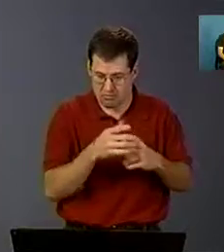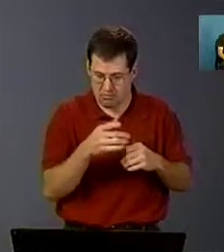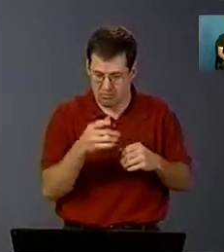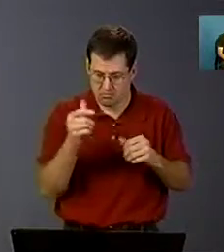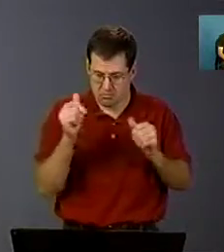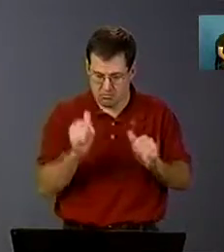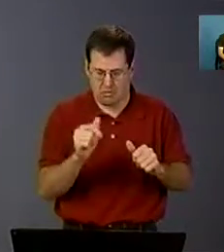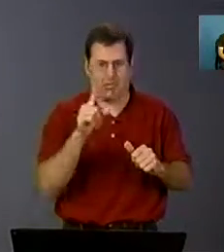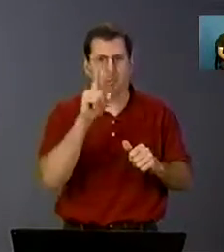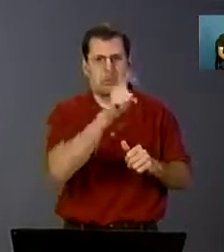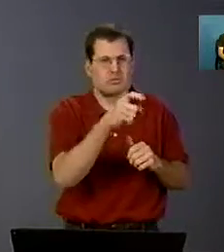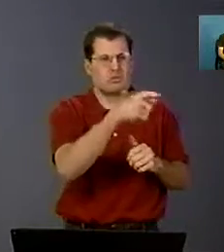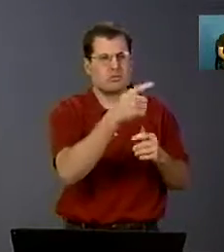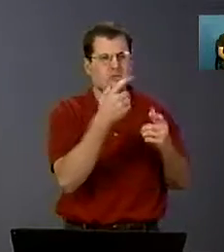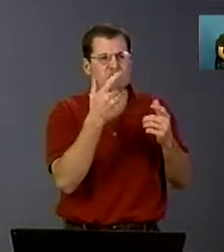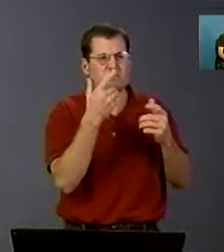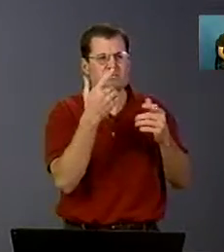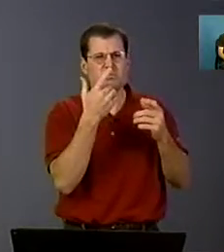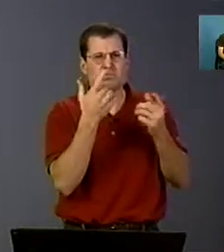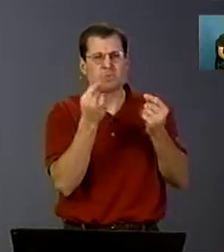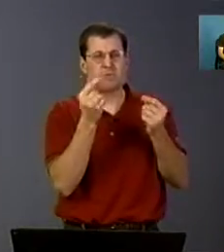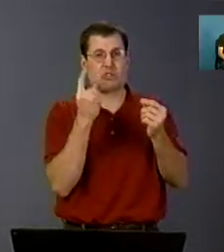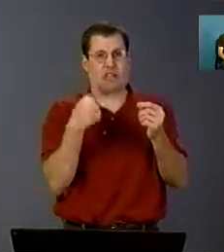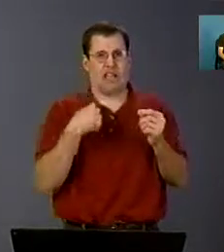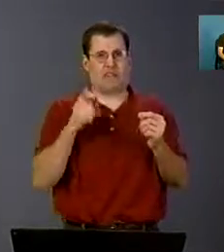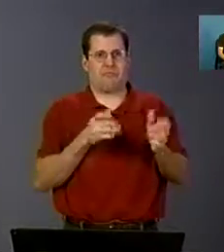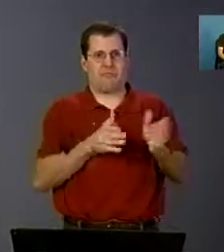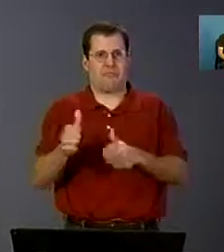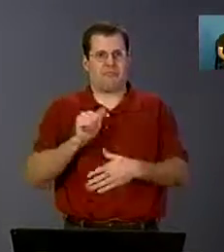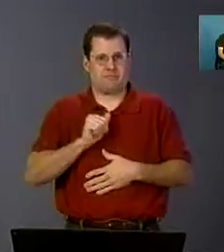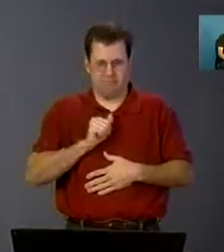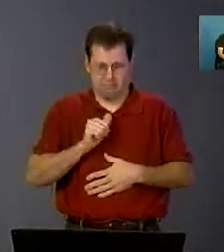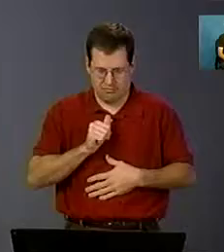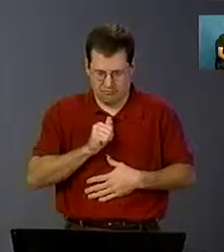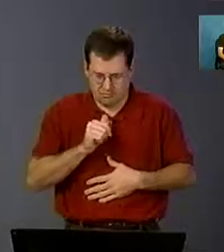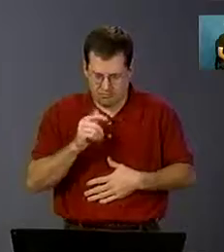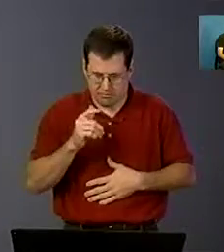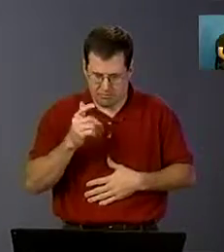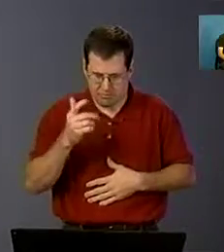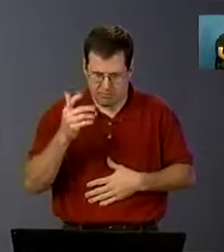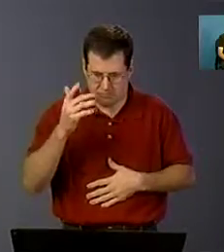Once you've finished looking at all these different details, you can go to the shop.